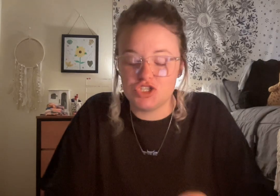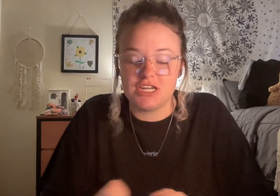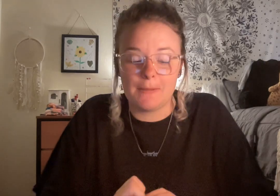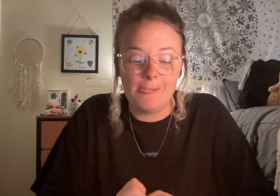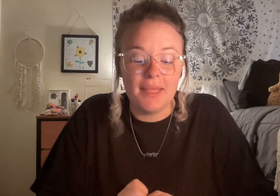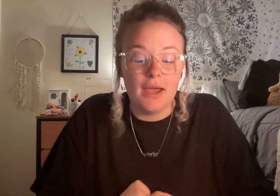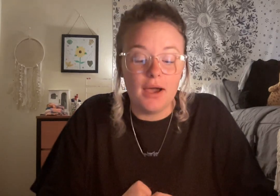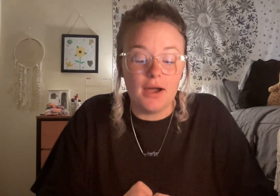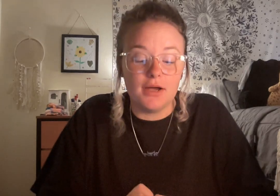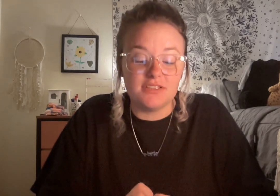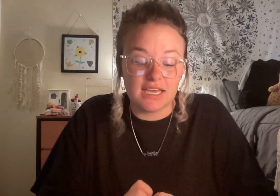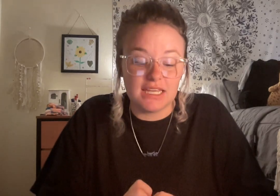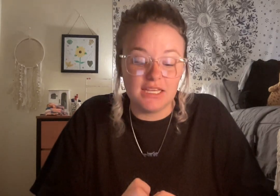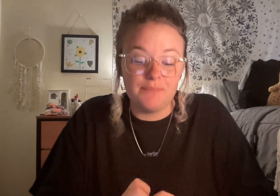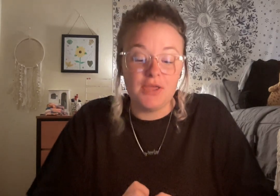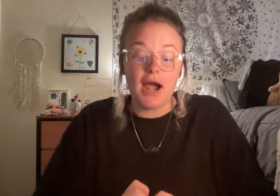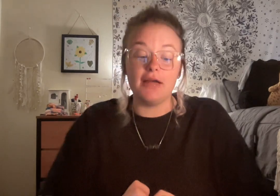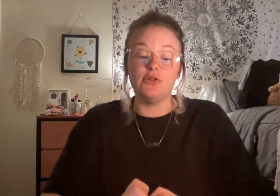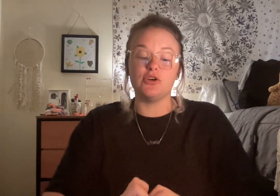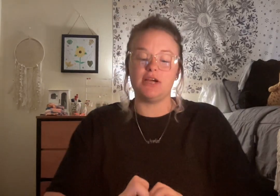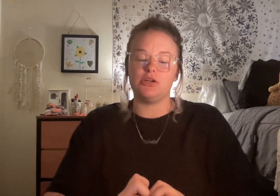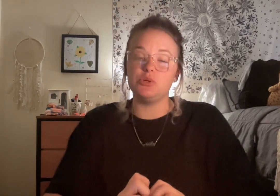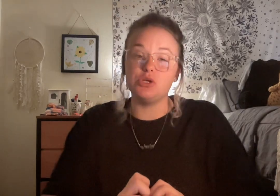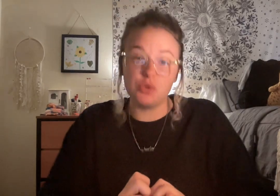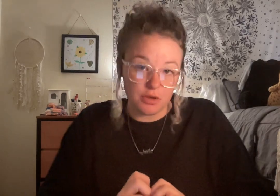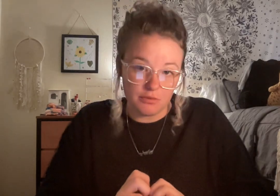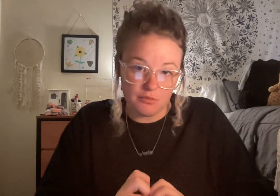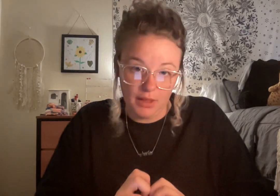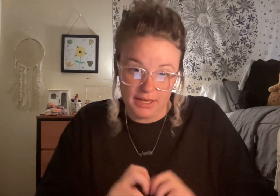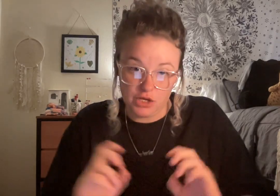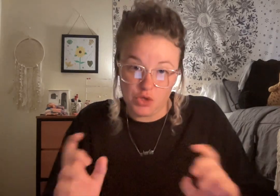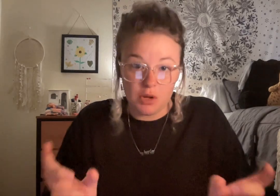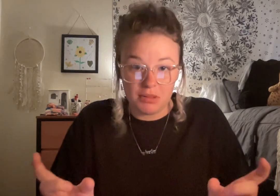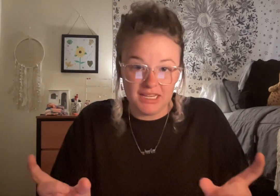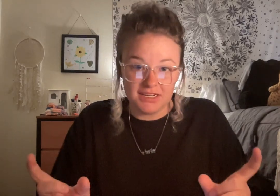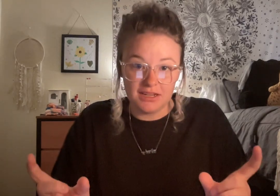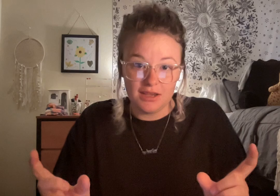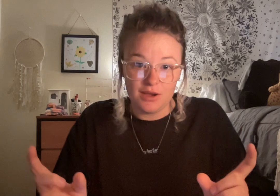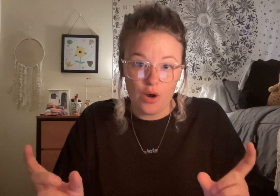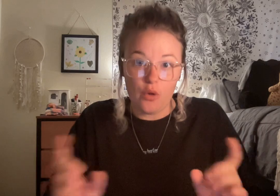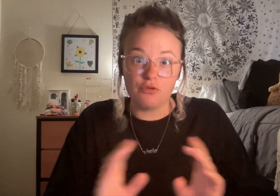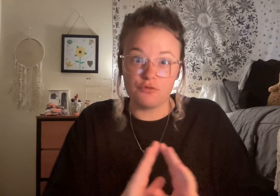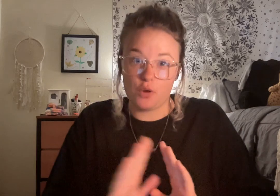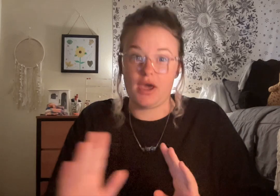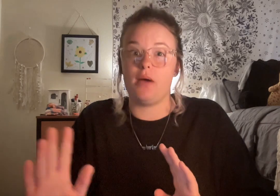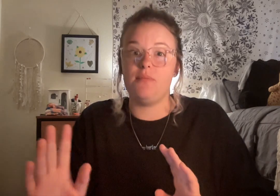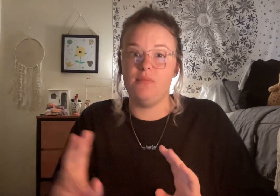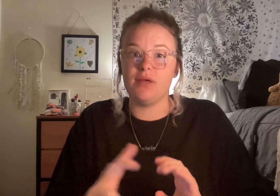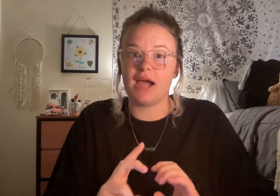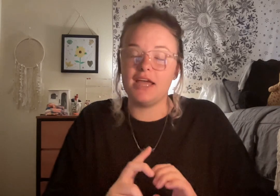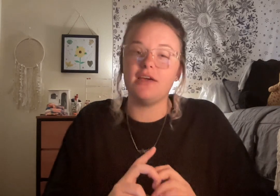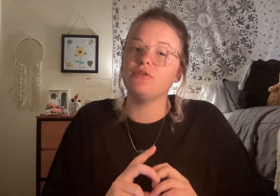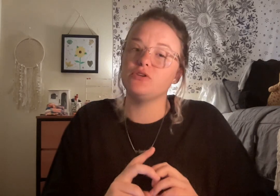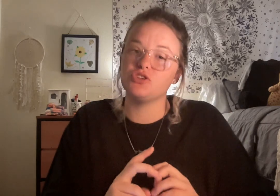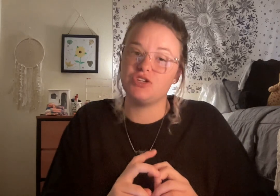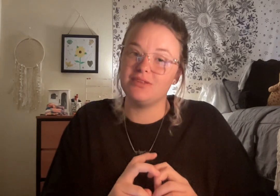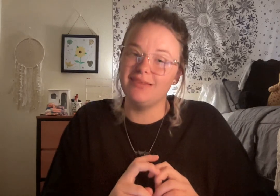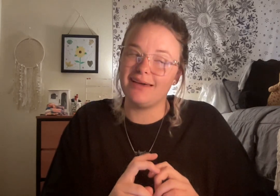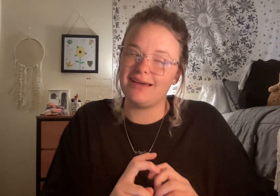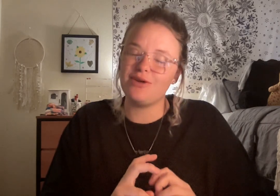interesting. Secondly, I learned how to do a unit plan over vocab. Like, I never understood, like, I don't